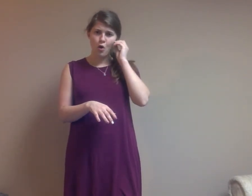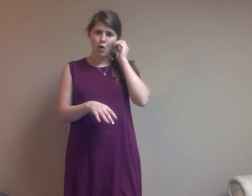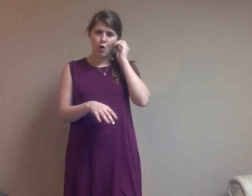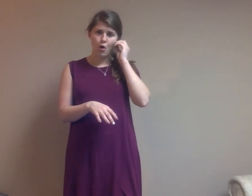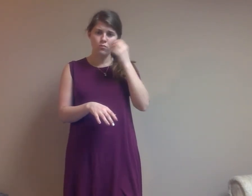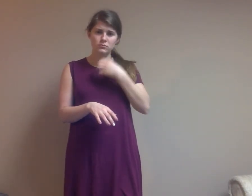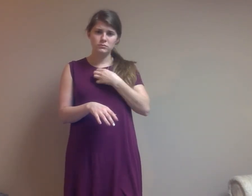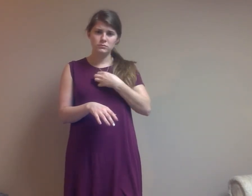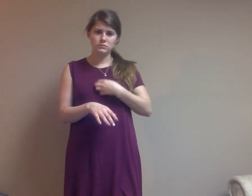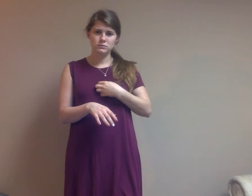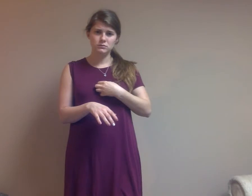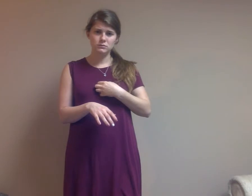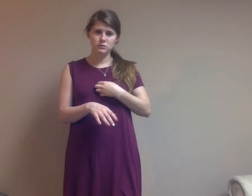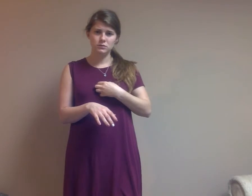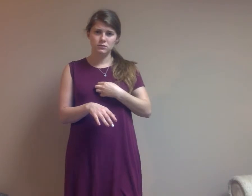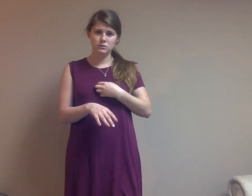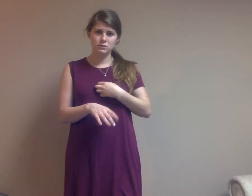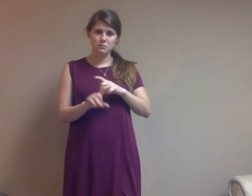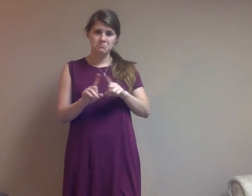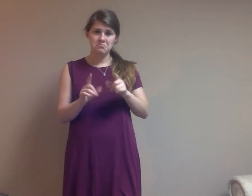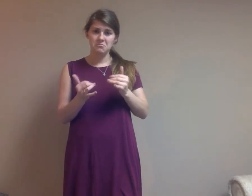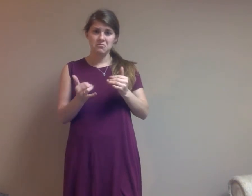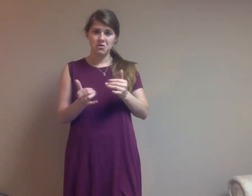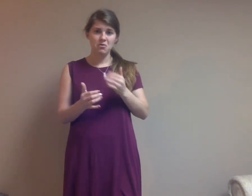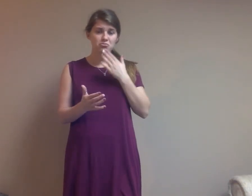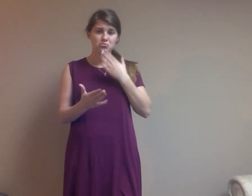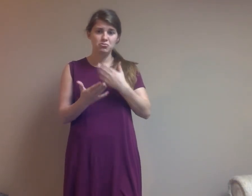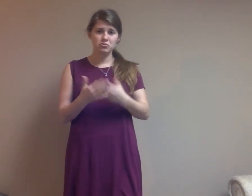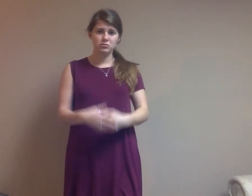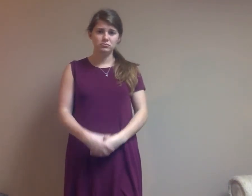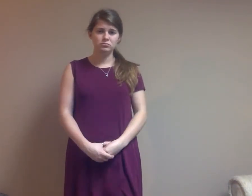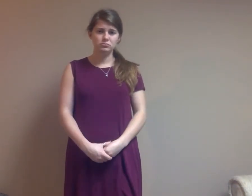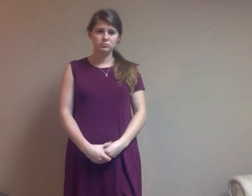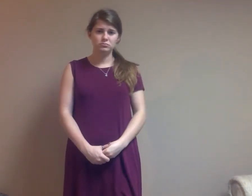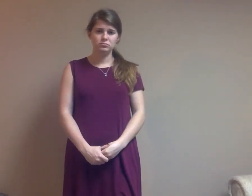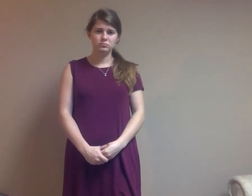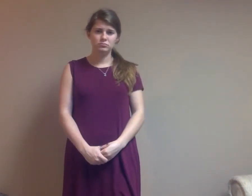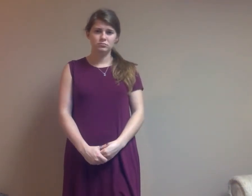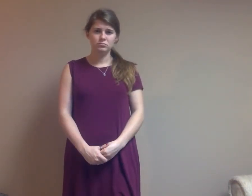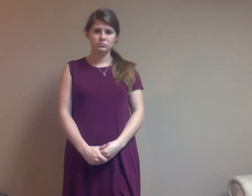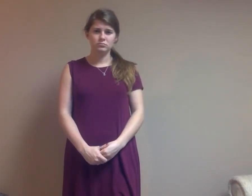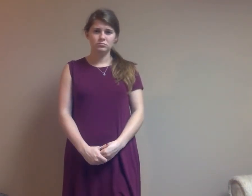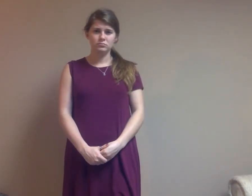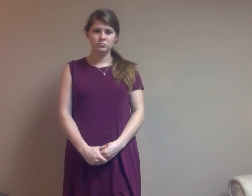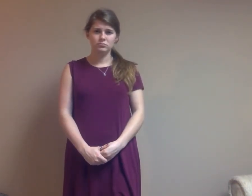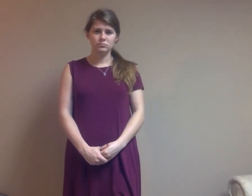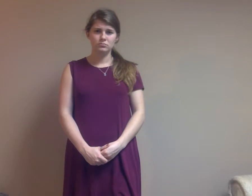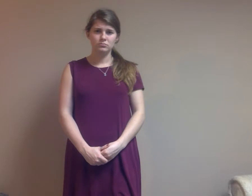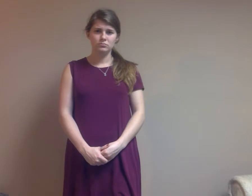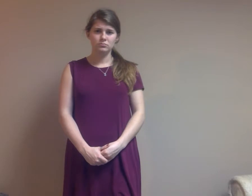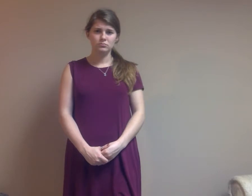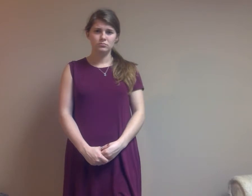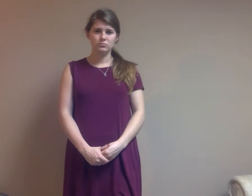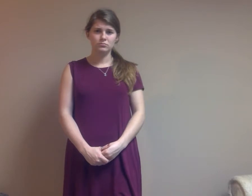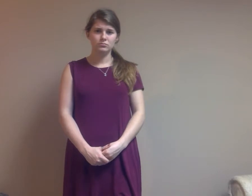You think it makes it worse if you keep going home? Yeah, I think so. That's why I stay in quite a lot, not only because it's fun